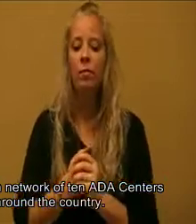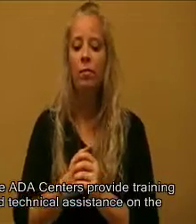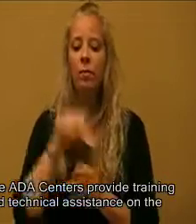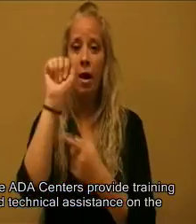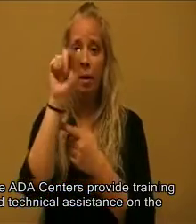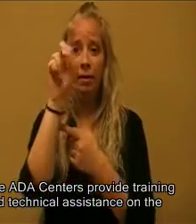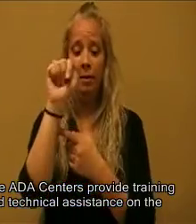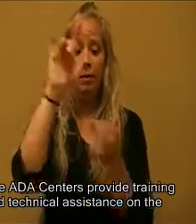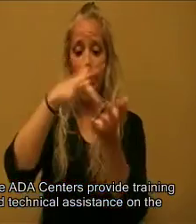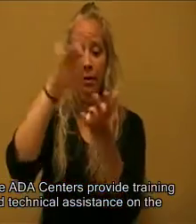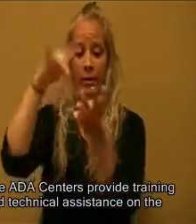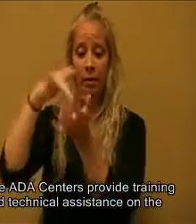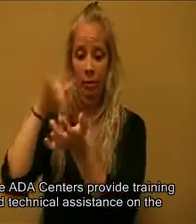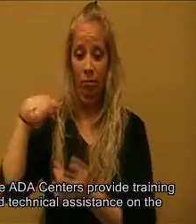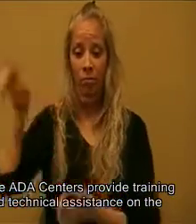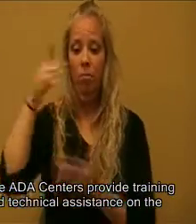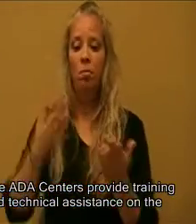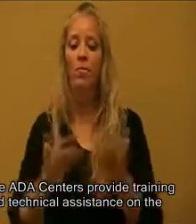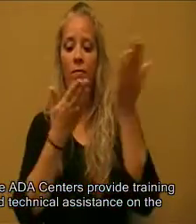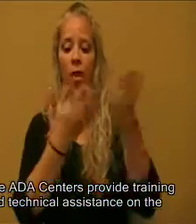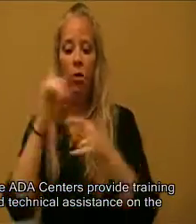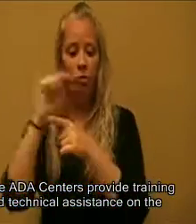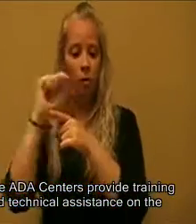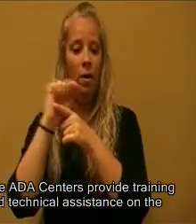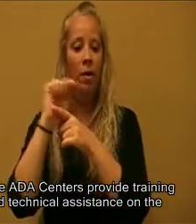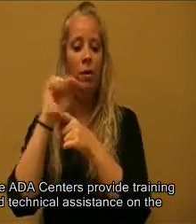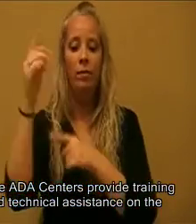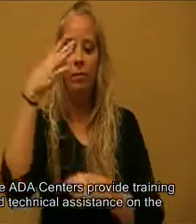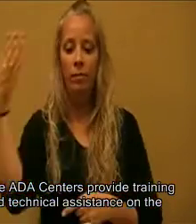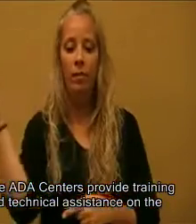The ADA Centers provide training and technical assistance